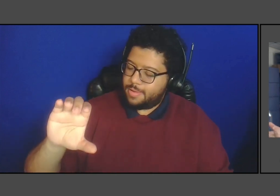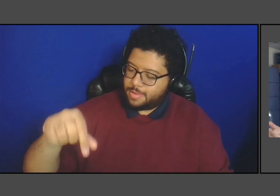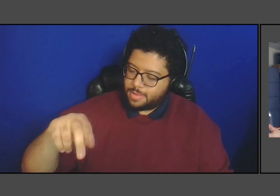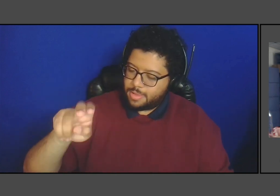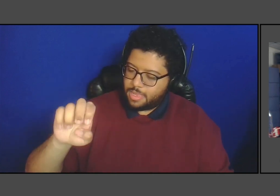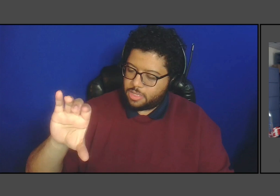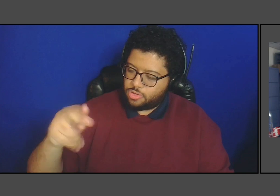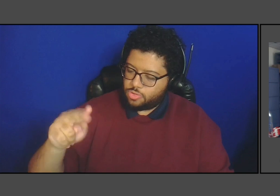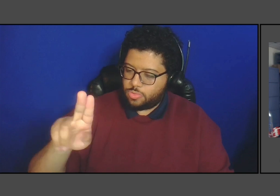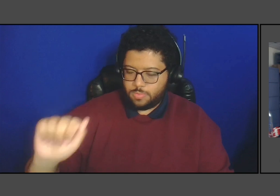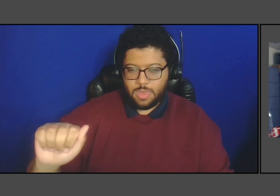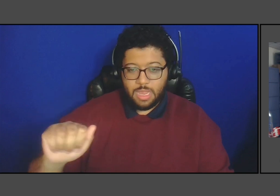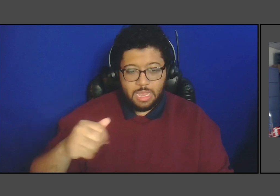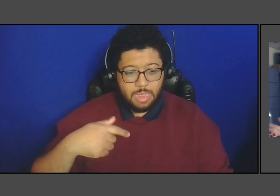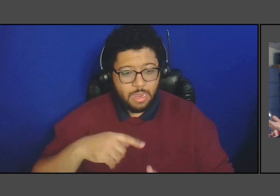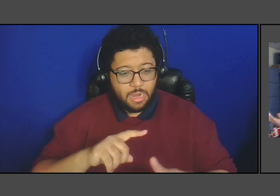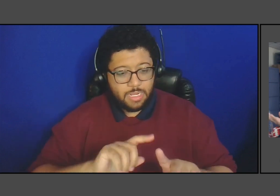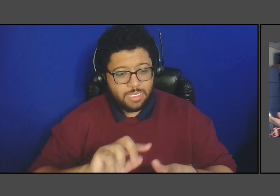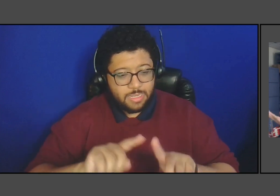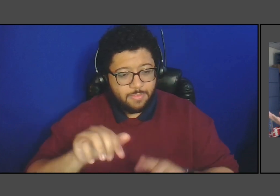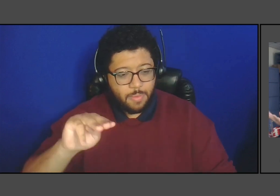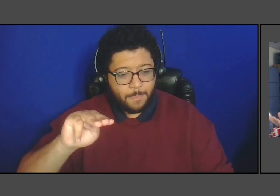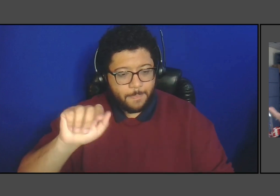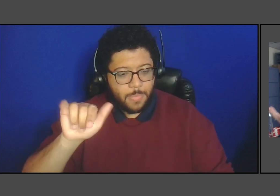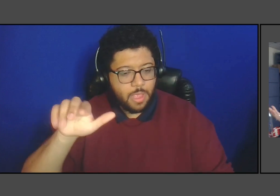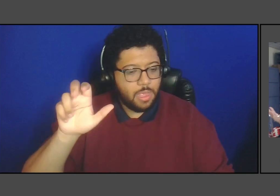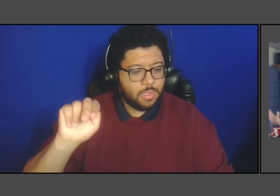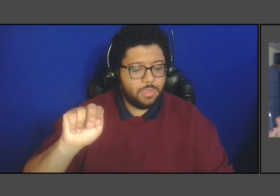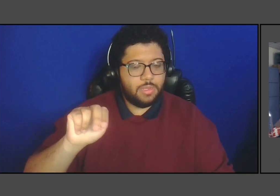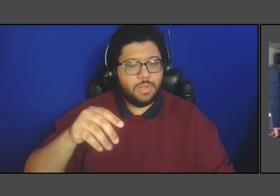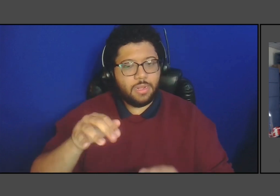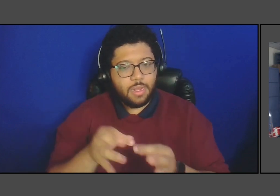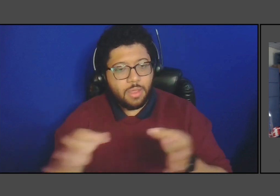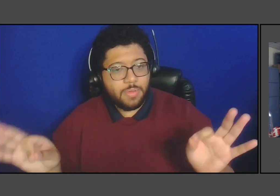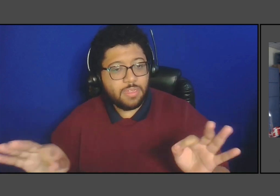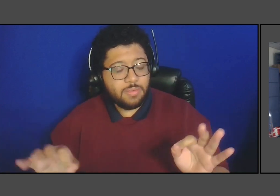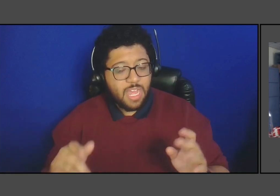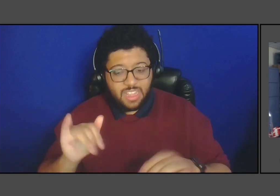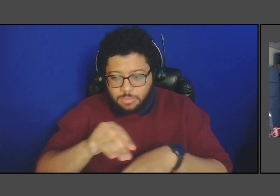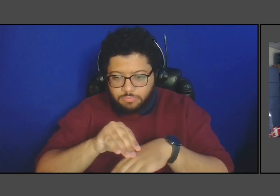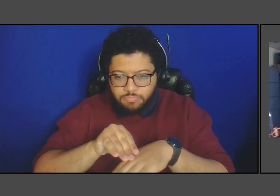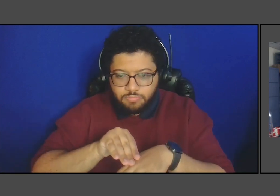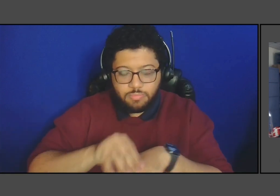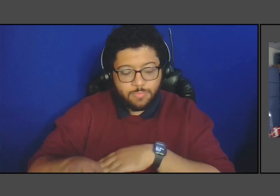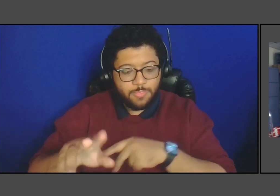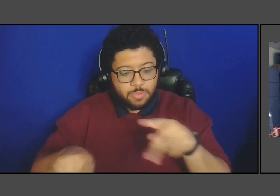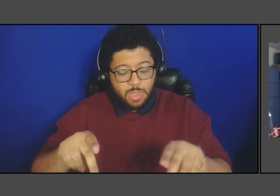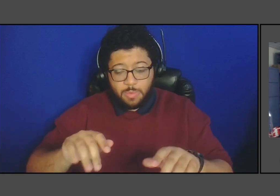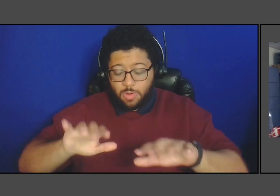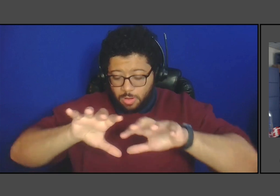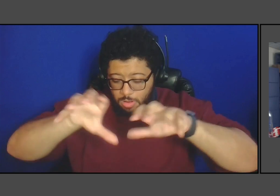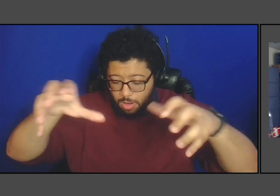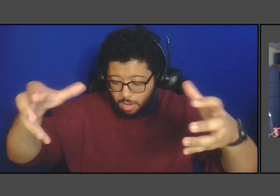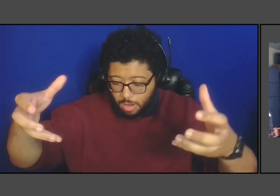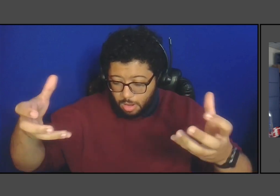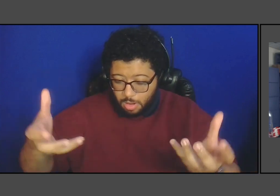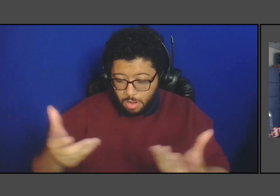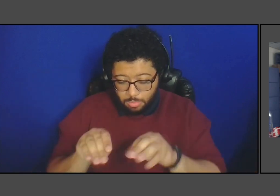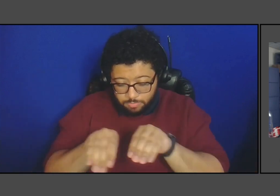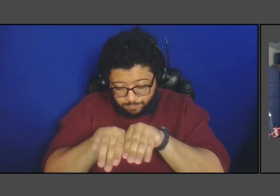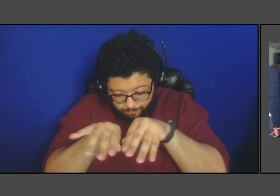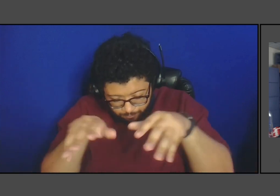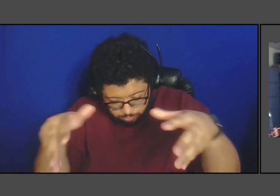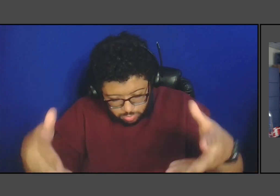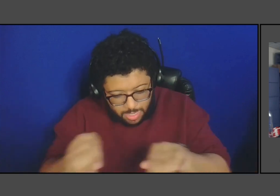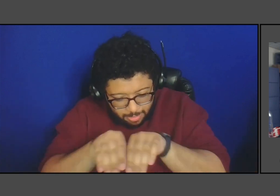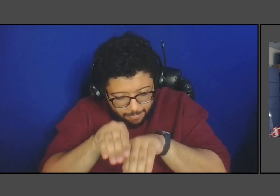the things that young folks are being influenced globally and making it theirs in their own languages. And that allows the language to